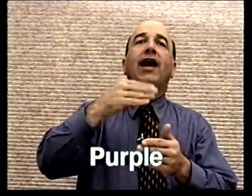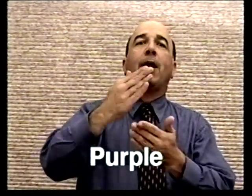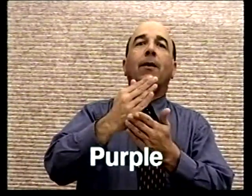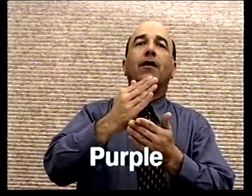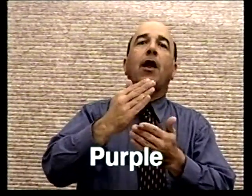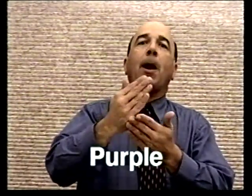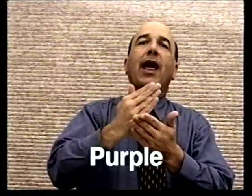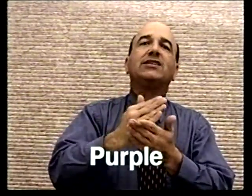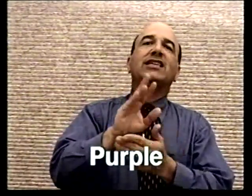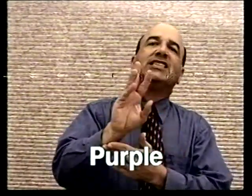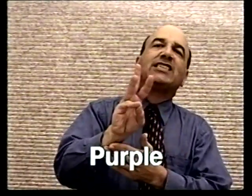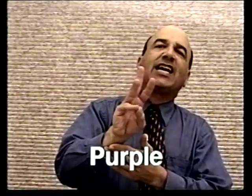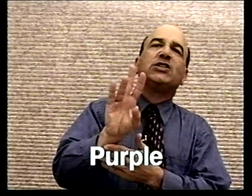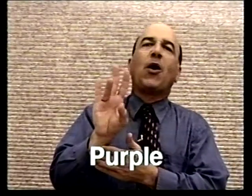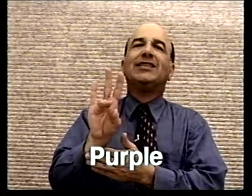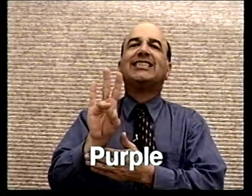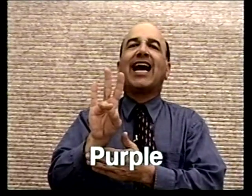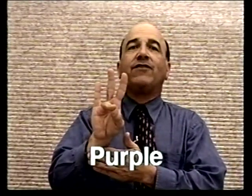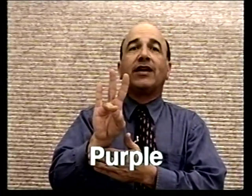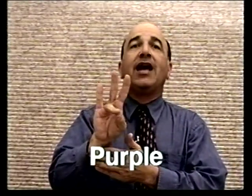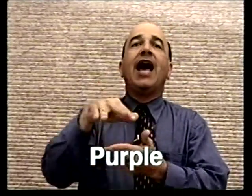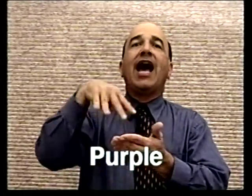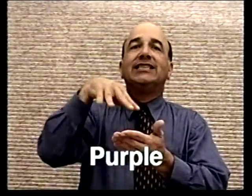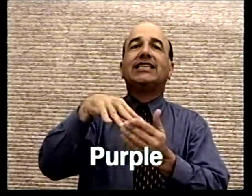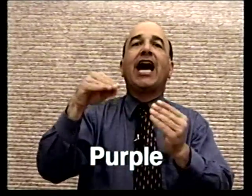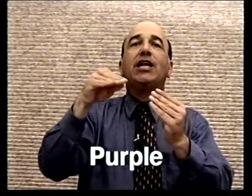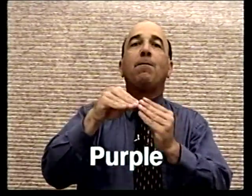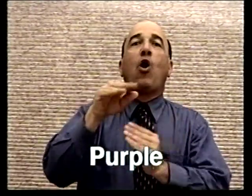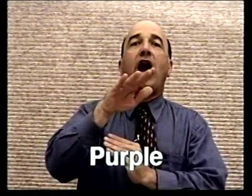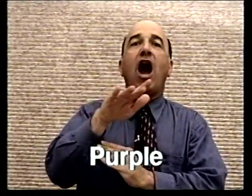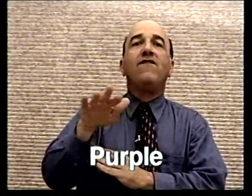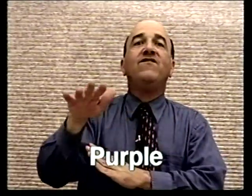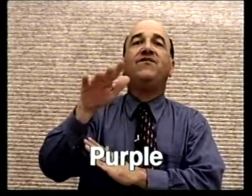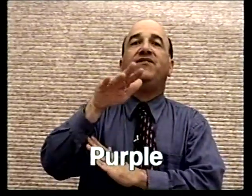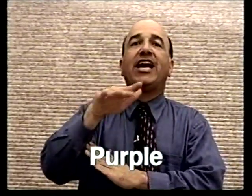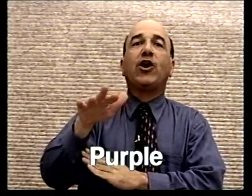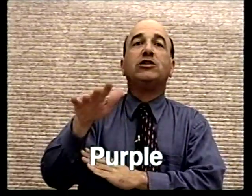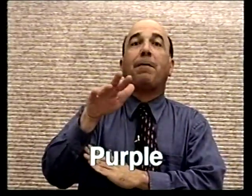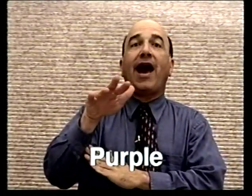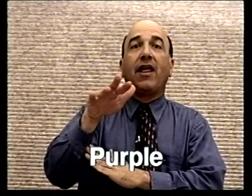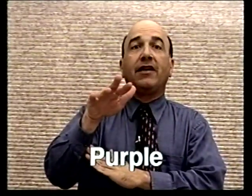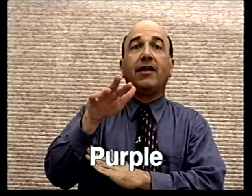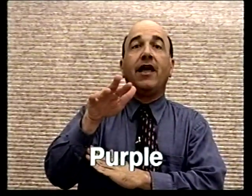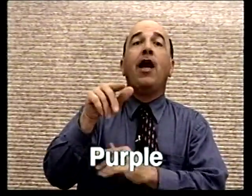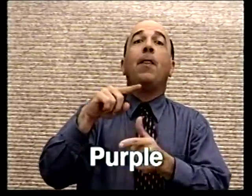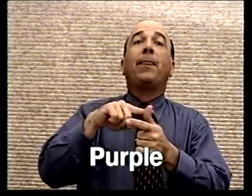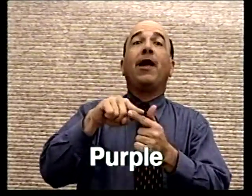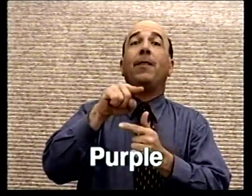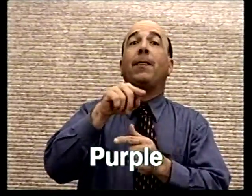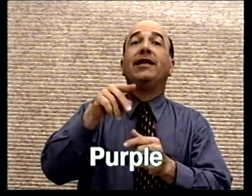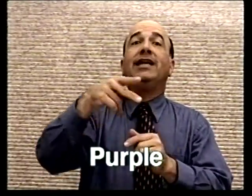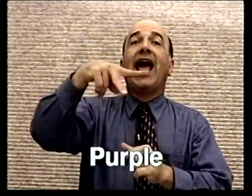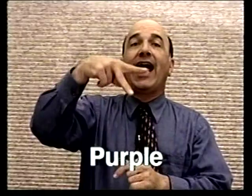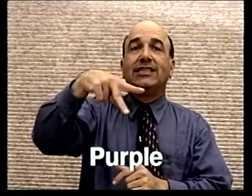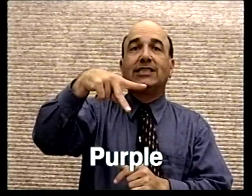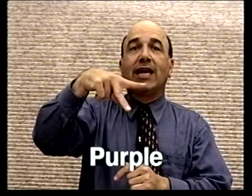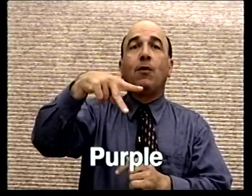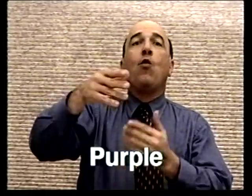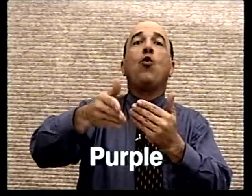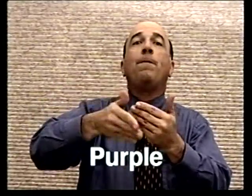get lesson 6 or 7, and Daddy Moy and finger spelling. Bambi handshape will